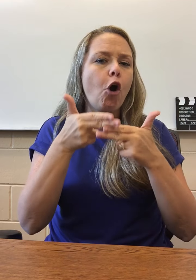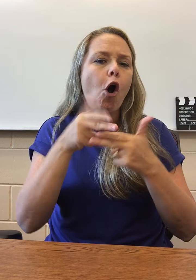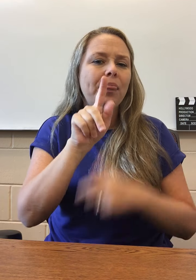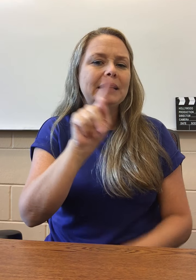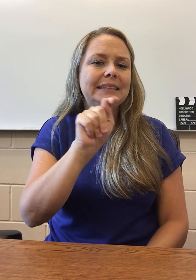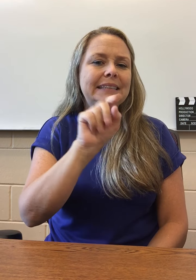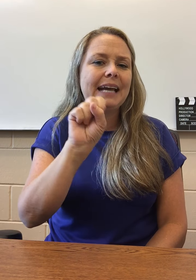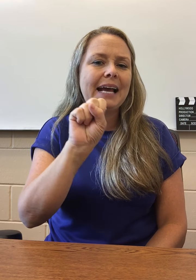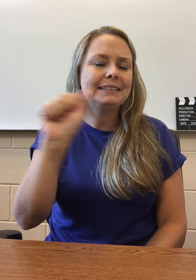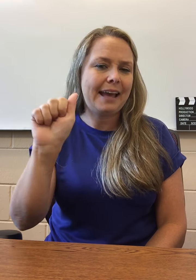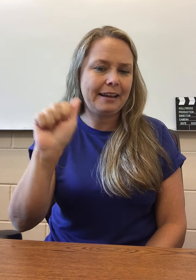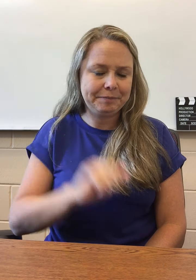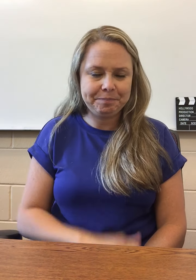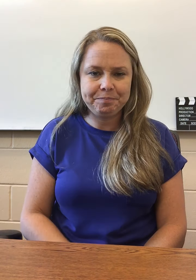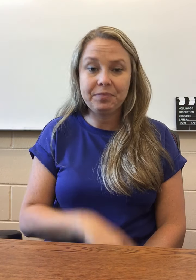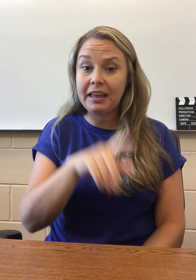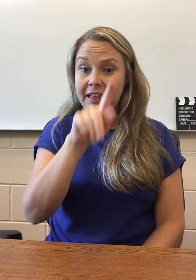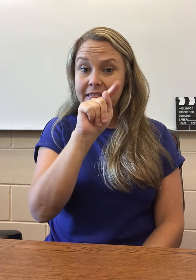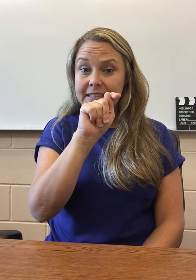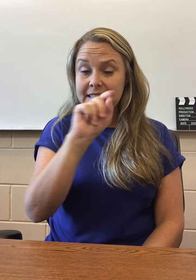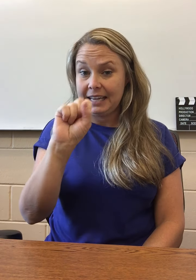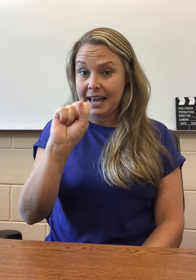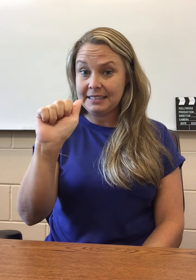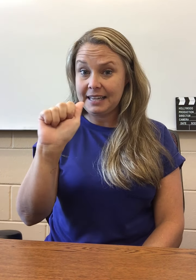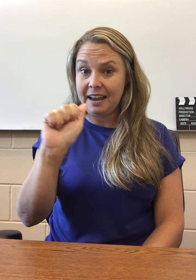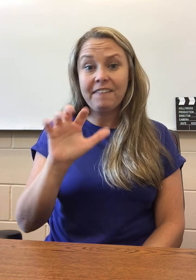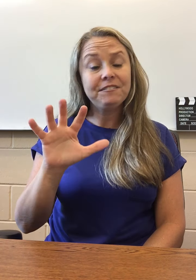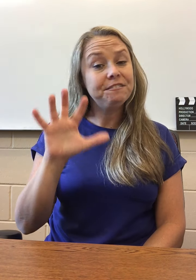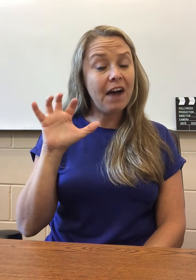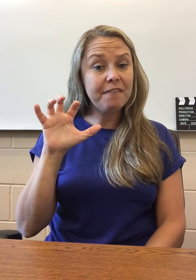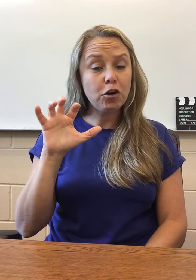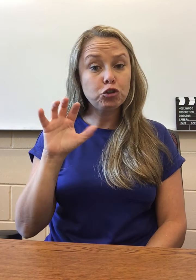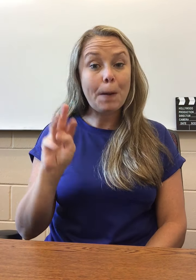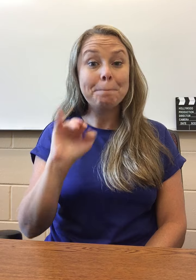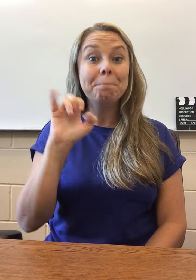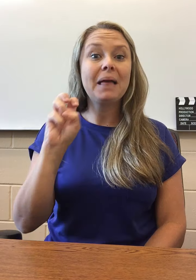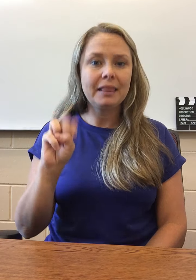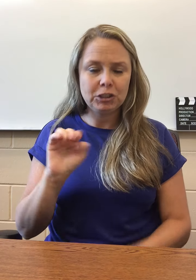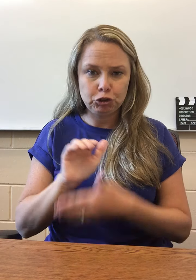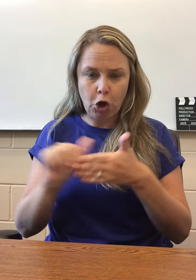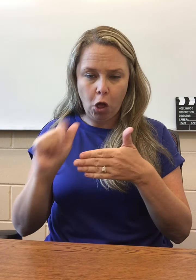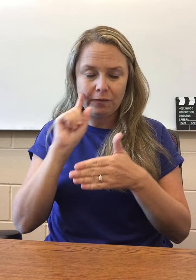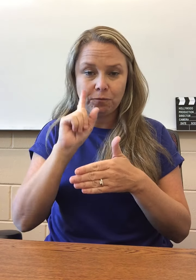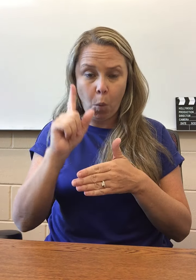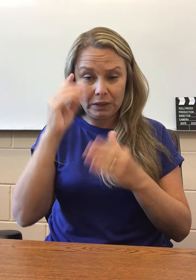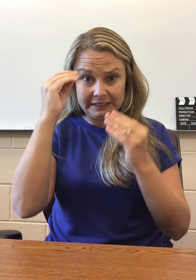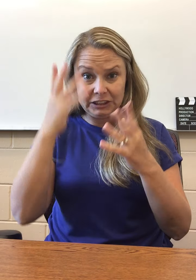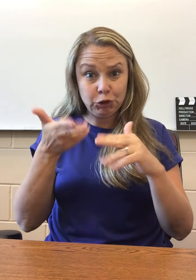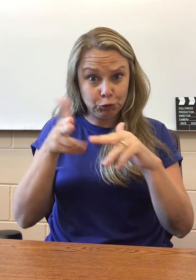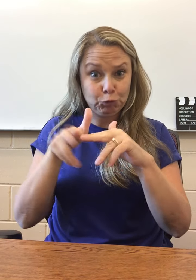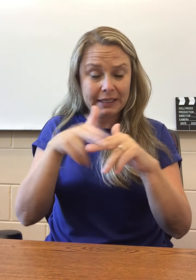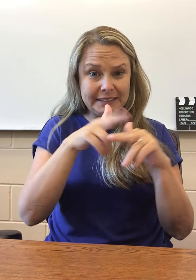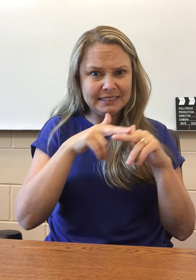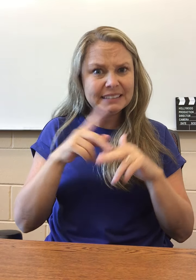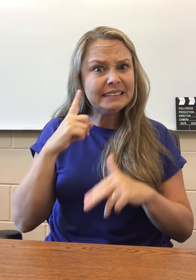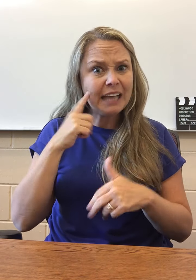the tsa was 500 million dollars for teacher raises which sounds really good but it